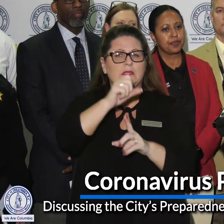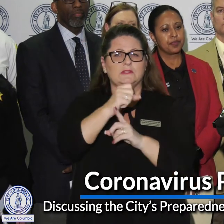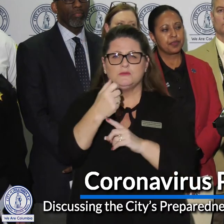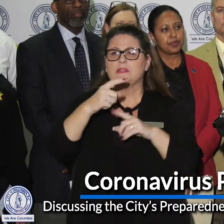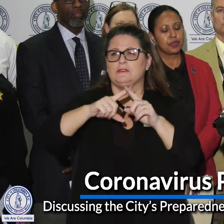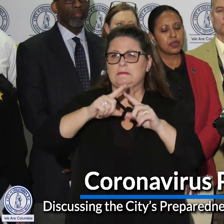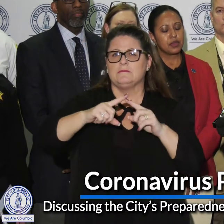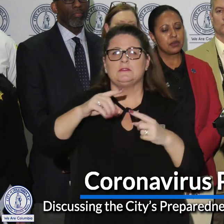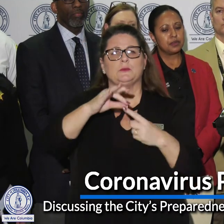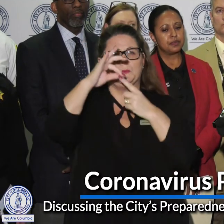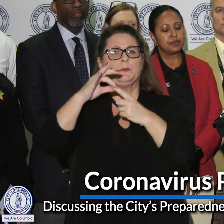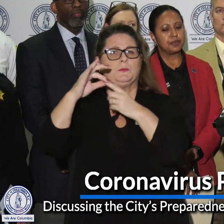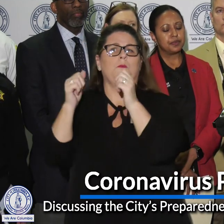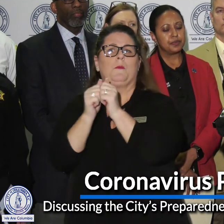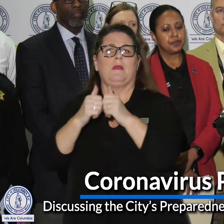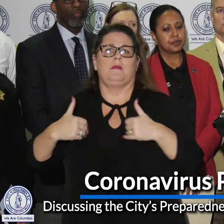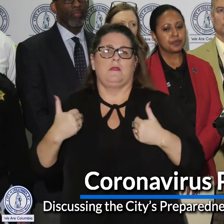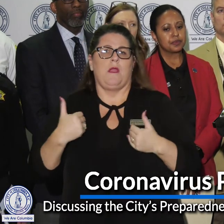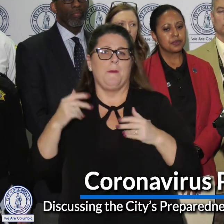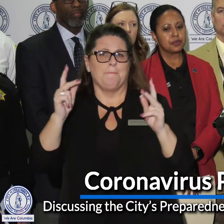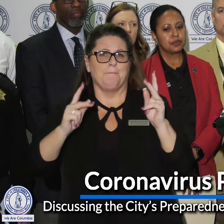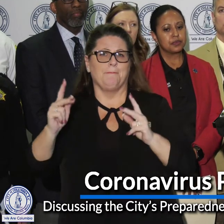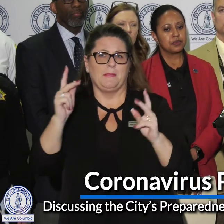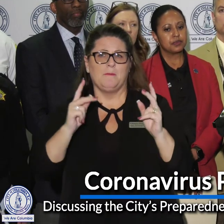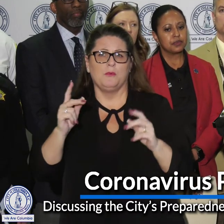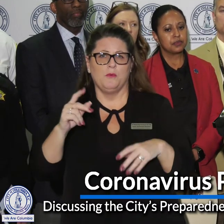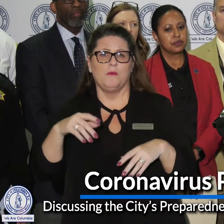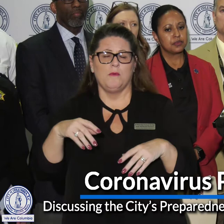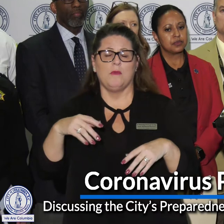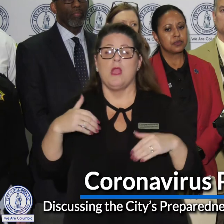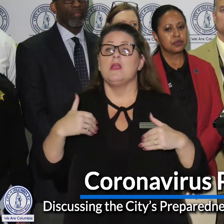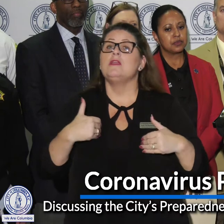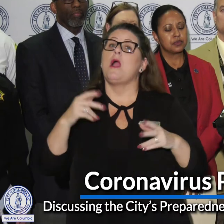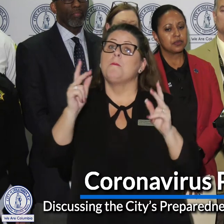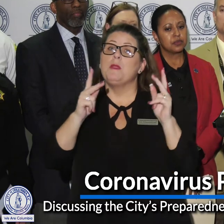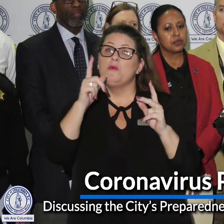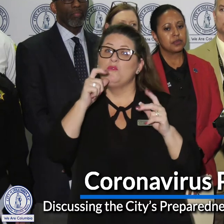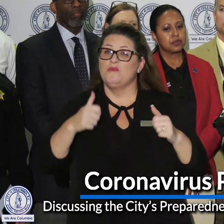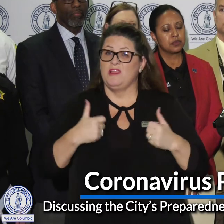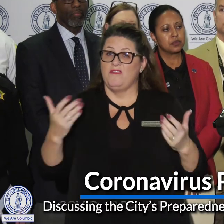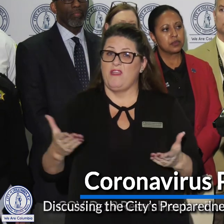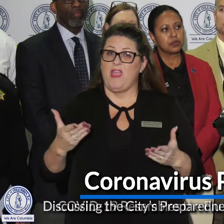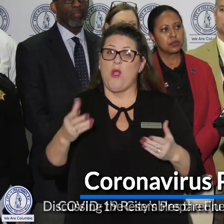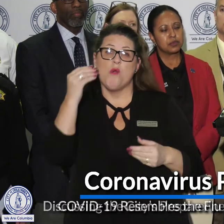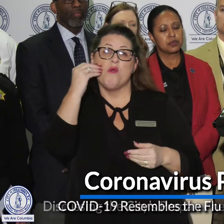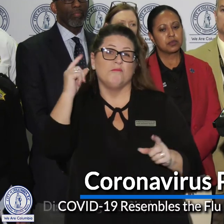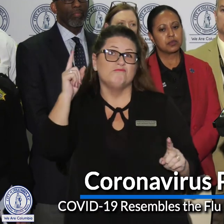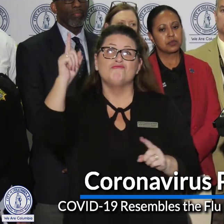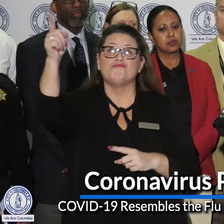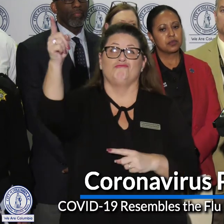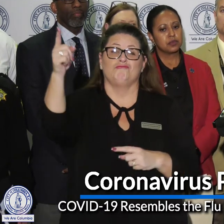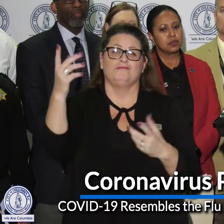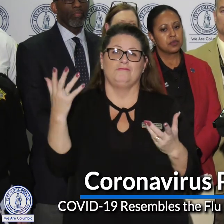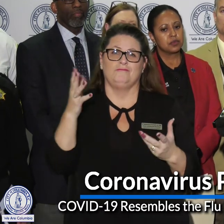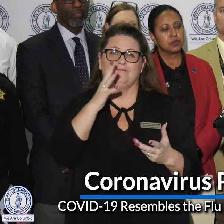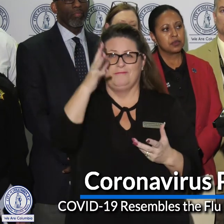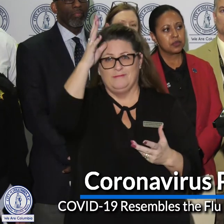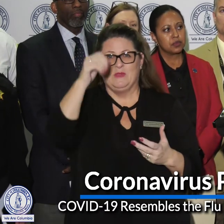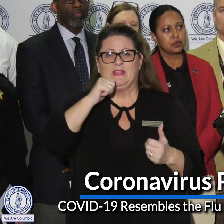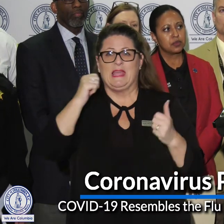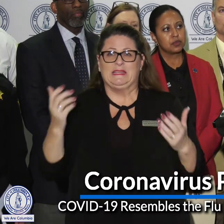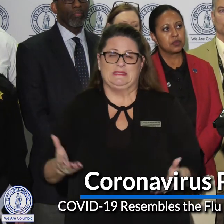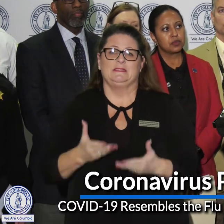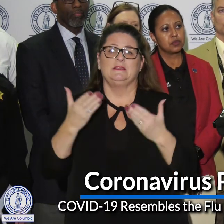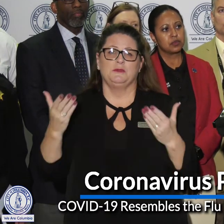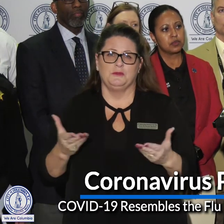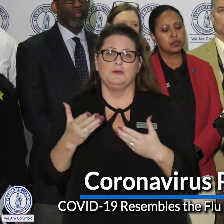we have with young people, particularly young people who are far away from home, who may not have their parents present and accounted for. So we got some really